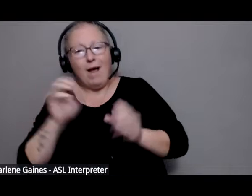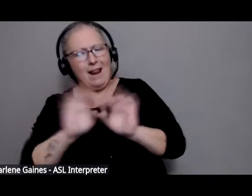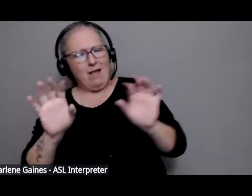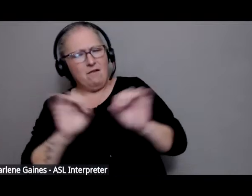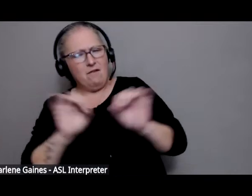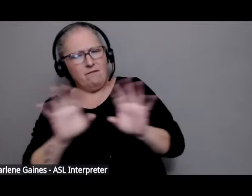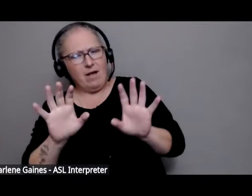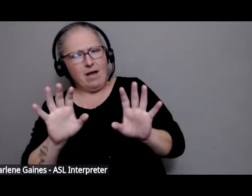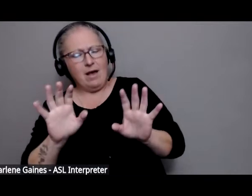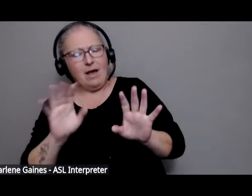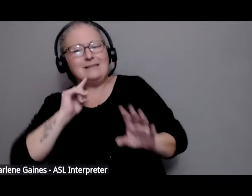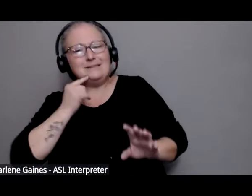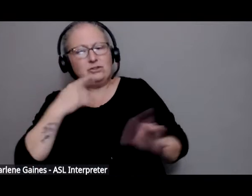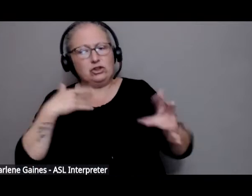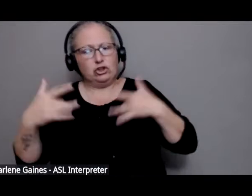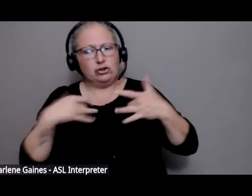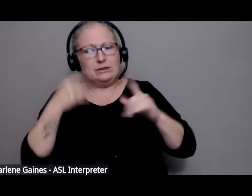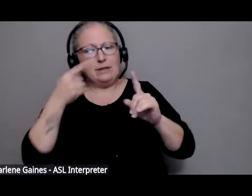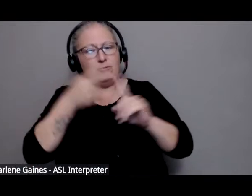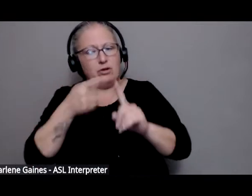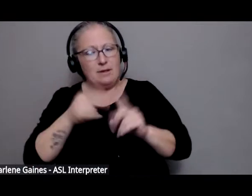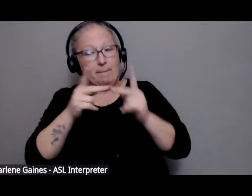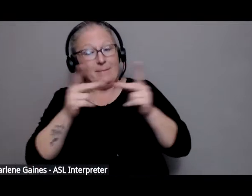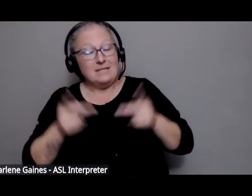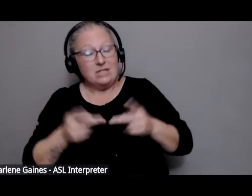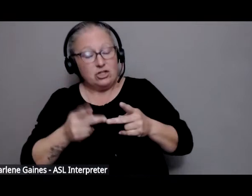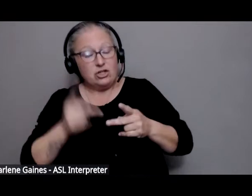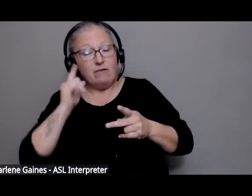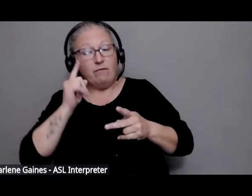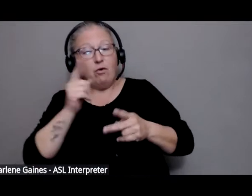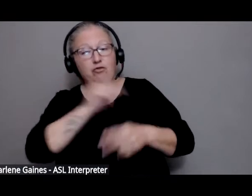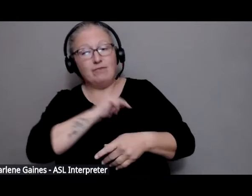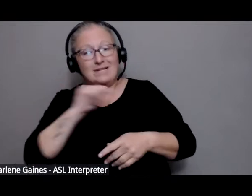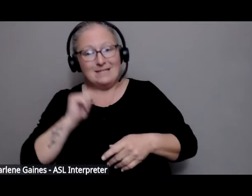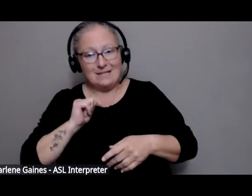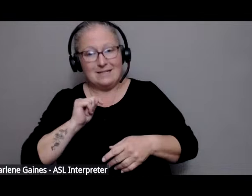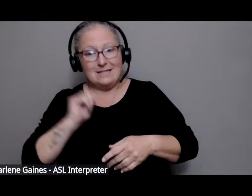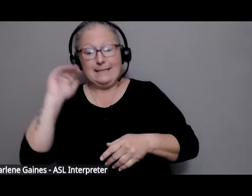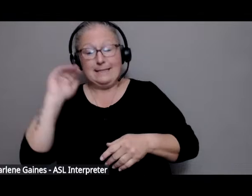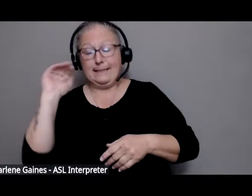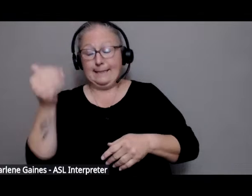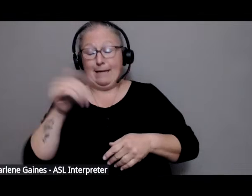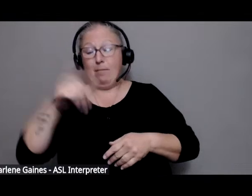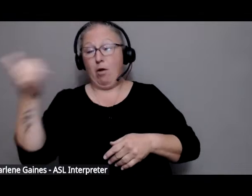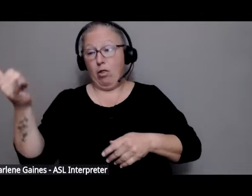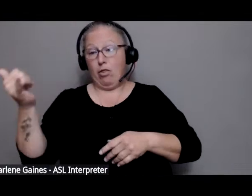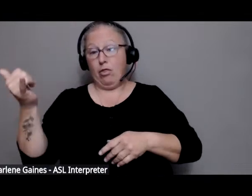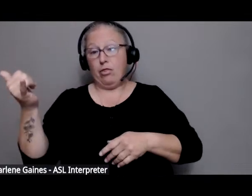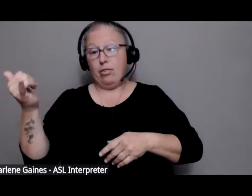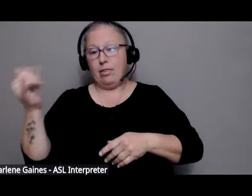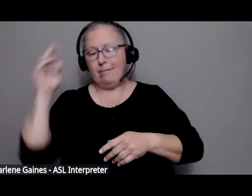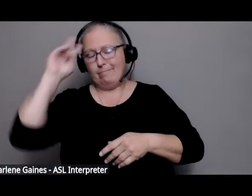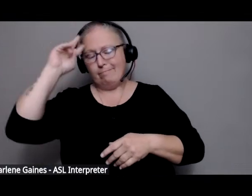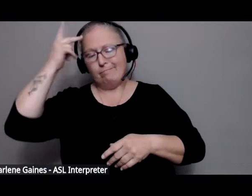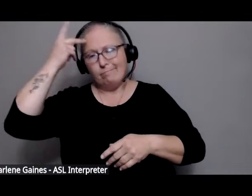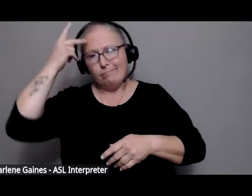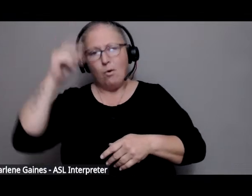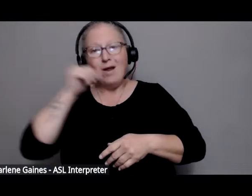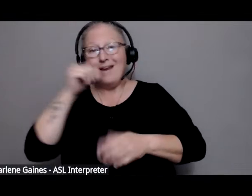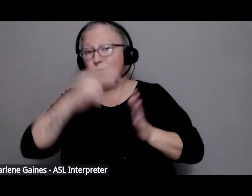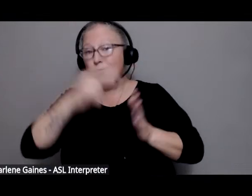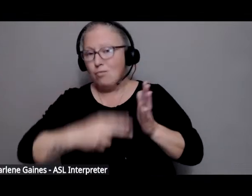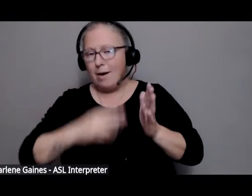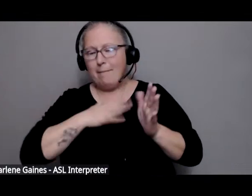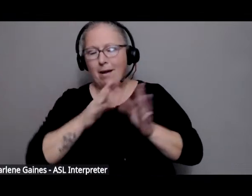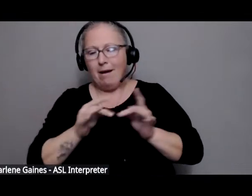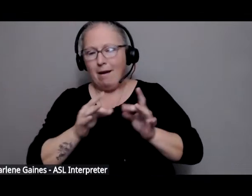my serious concerns and objective position to the trustees, as it seems that others have misunderstood or not read my